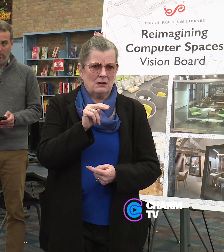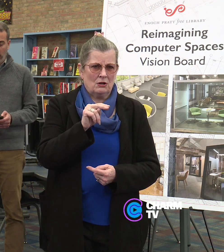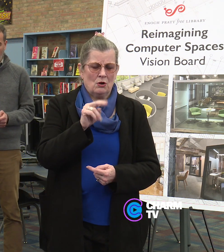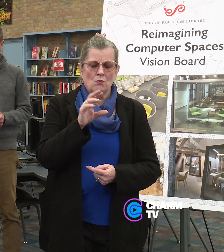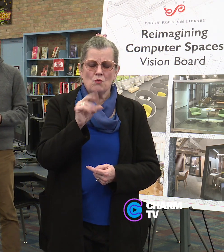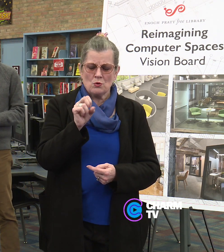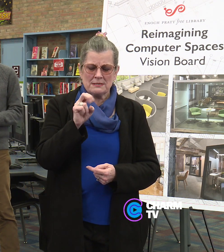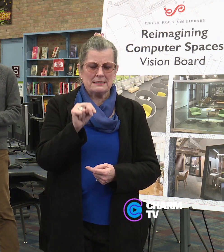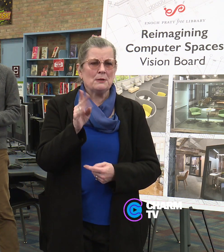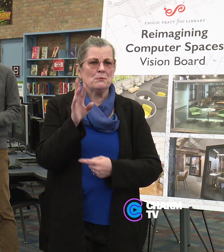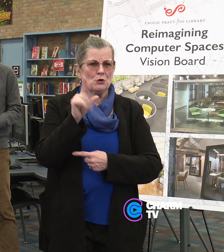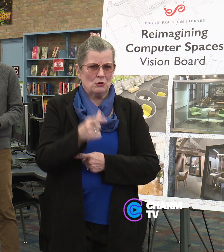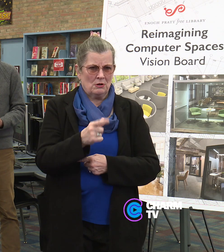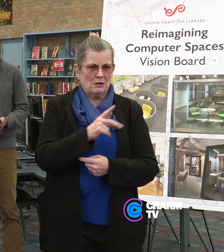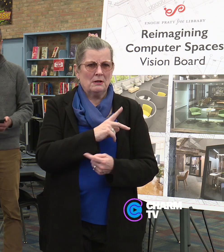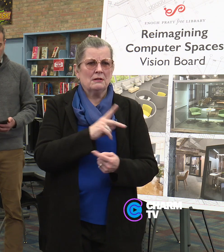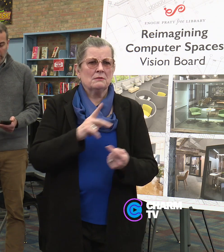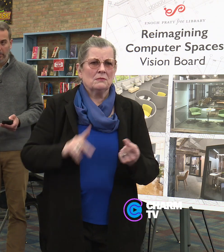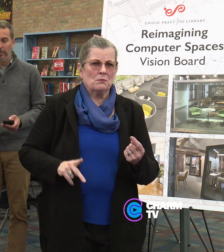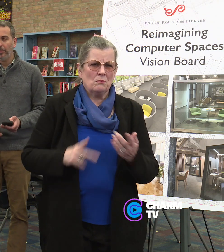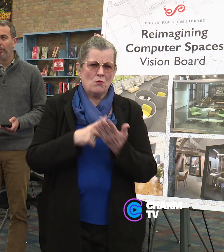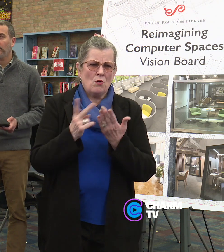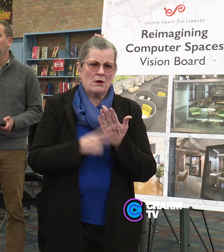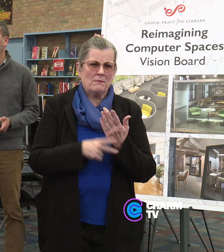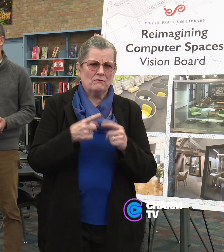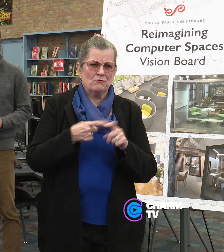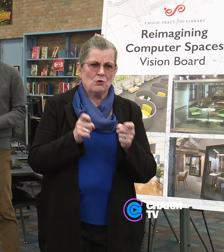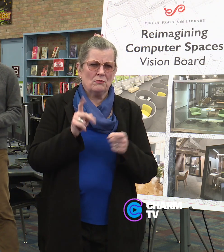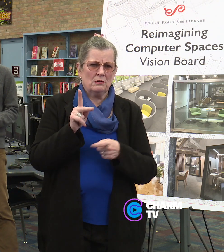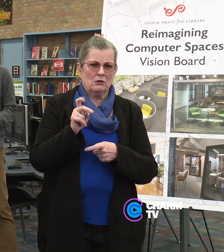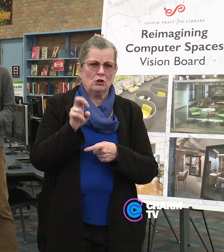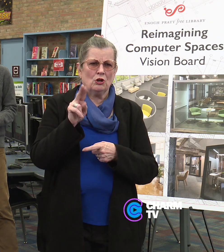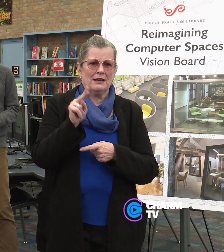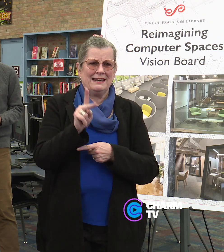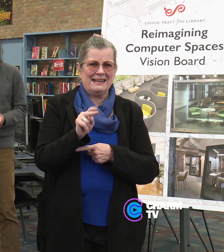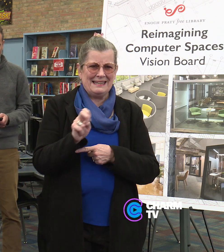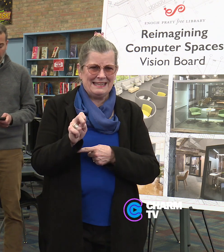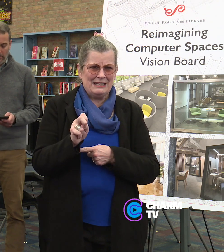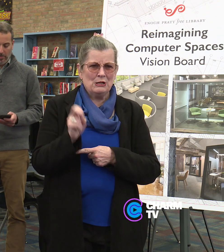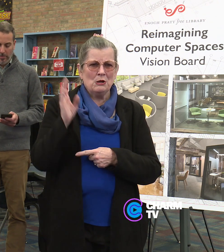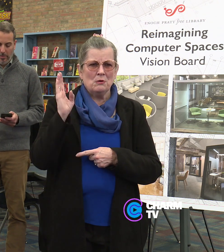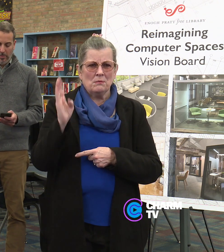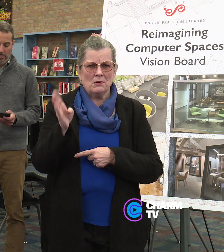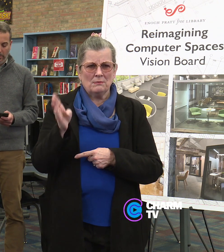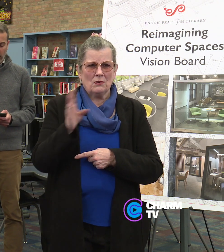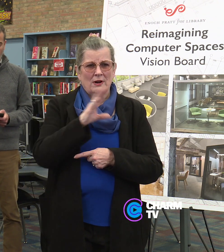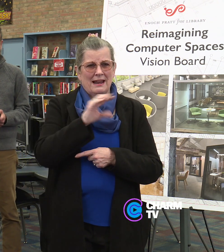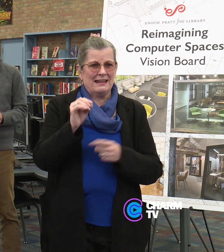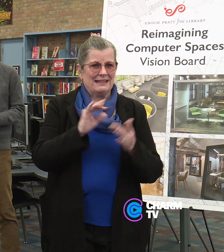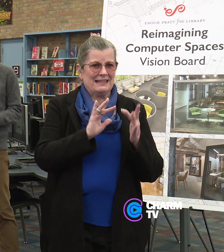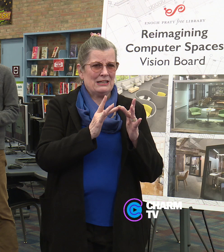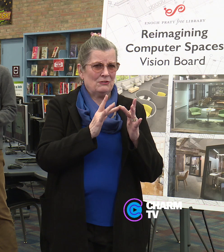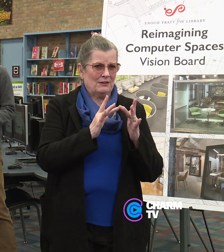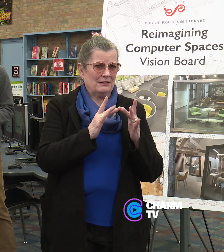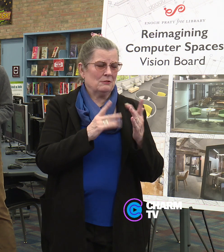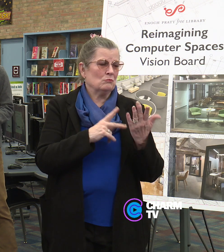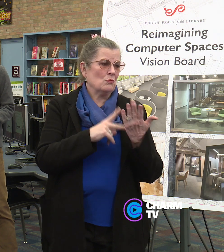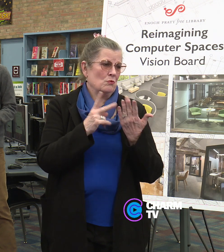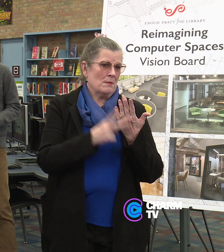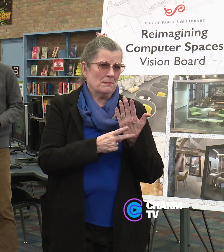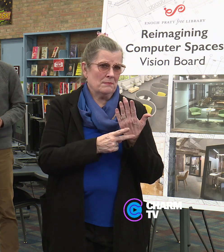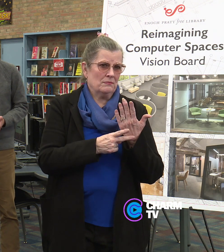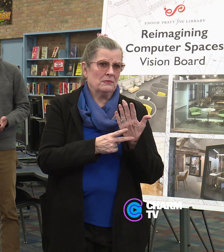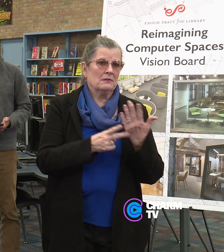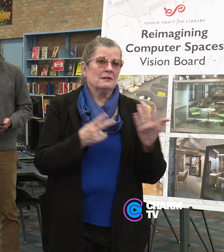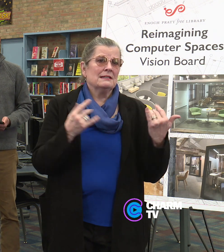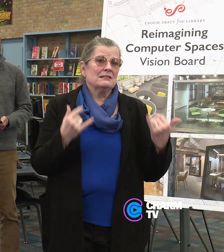have our Director, Shamaya Kearney, with us, our Broadband and Digital Equity Interim Director with us today. We have our DGS